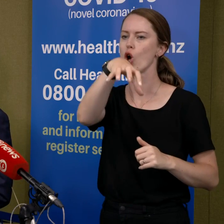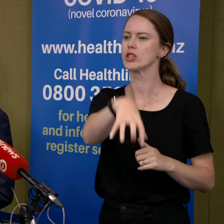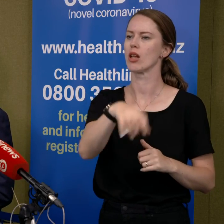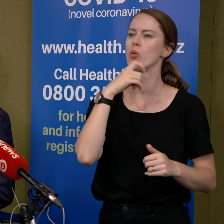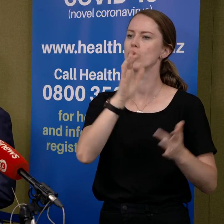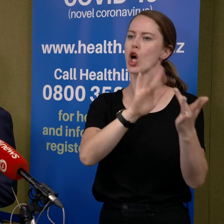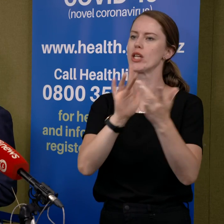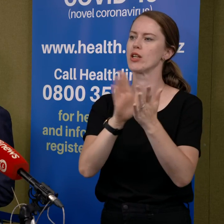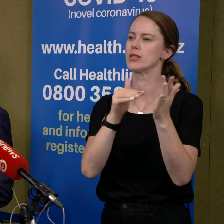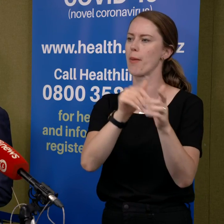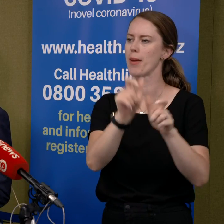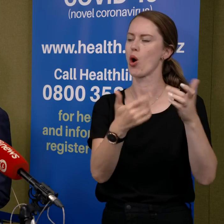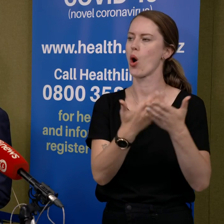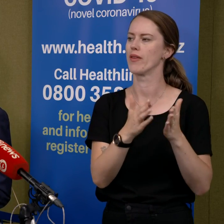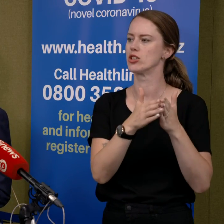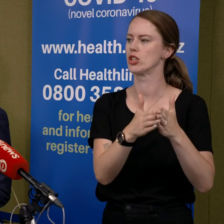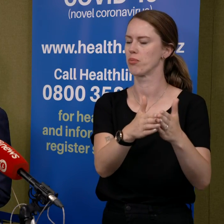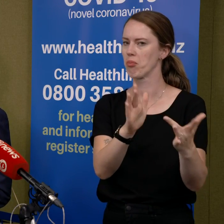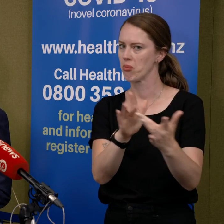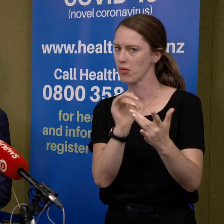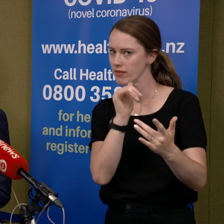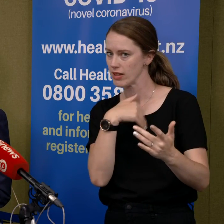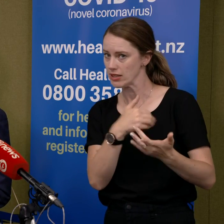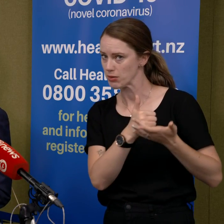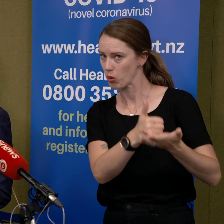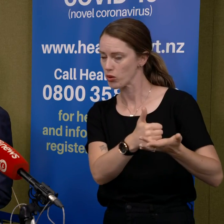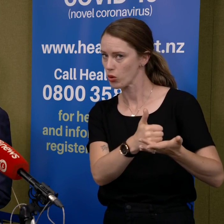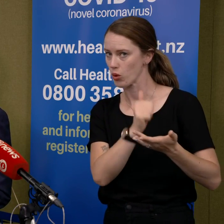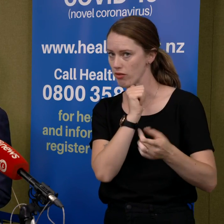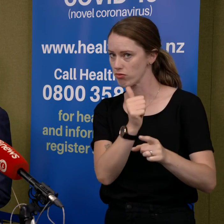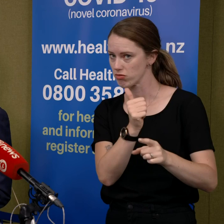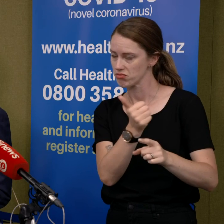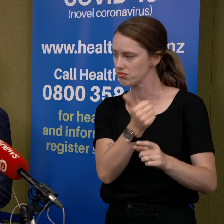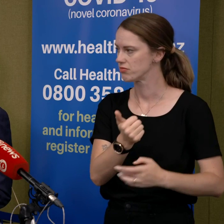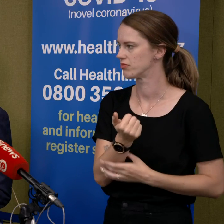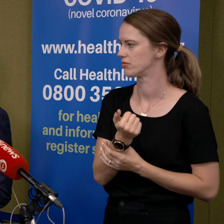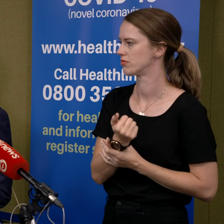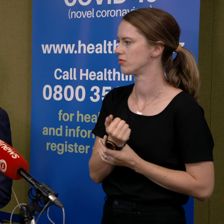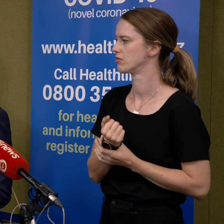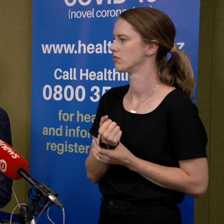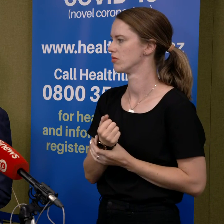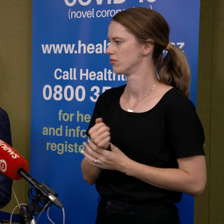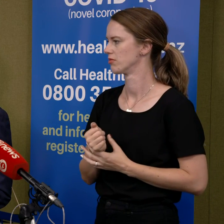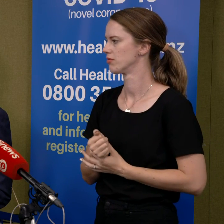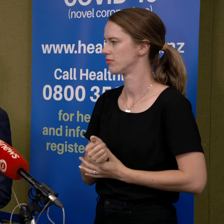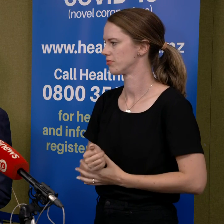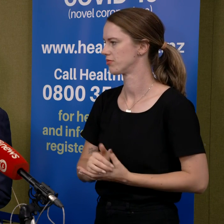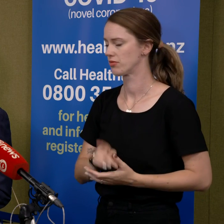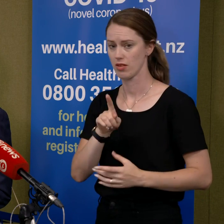any New Zealanders on board that ship and just seeing if they needed any support or if they had any symptoms. Would they have to